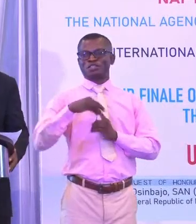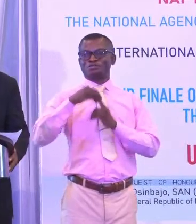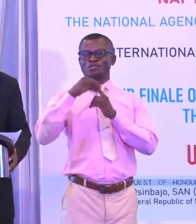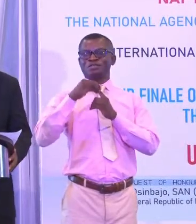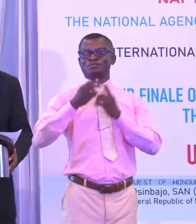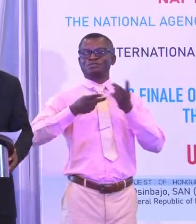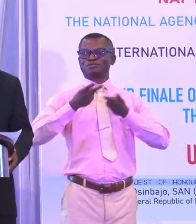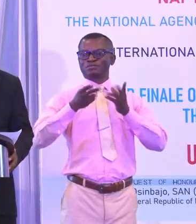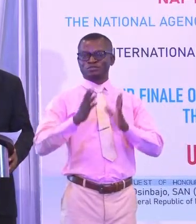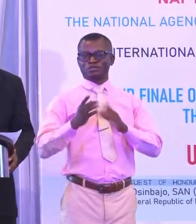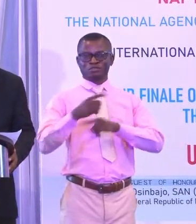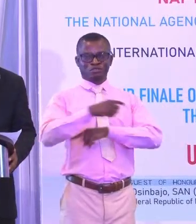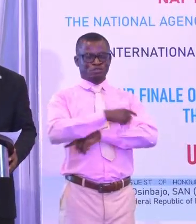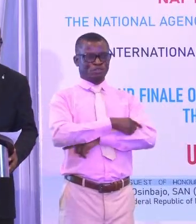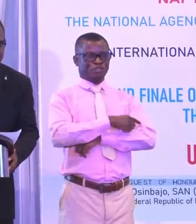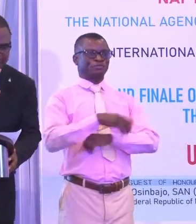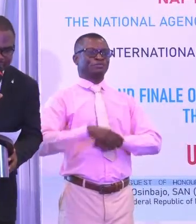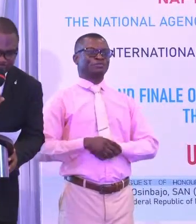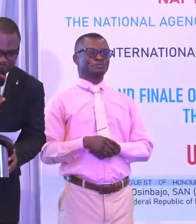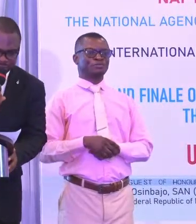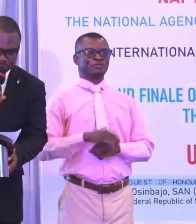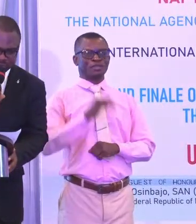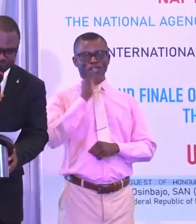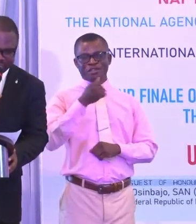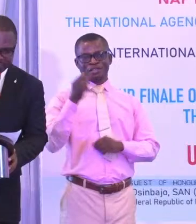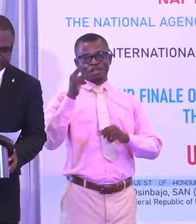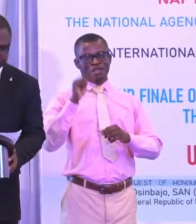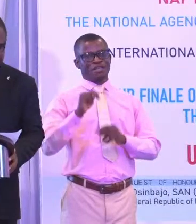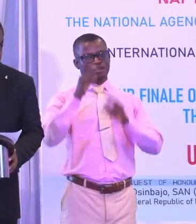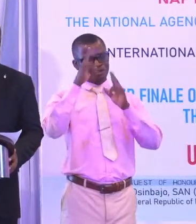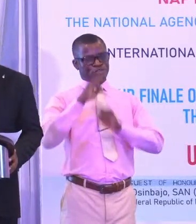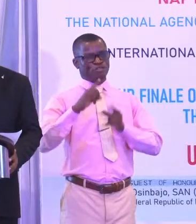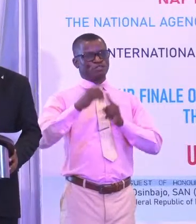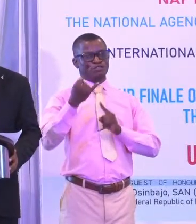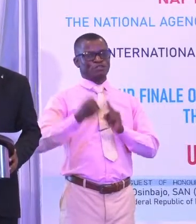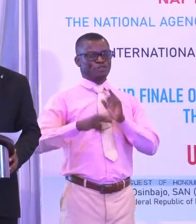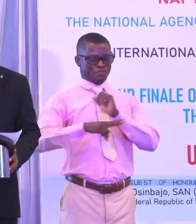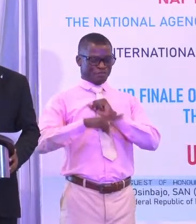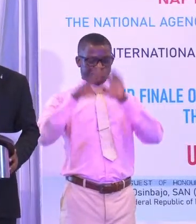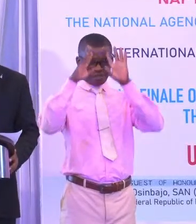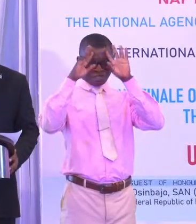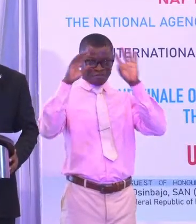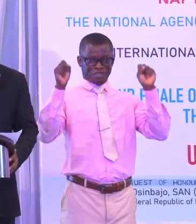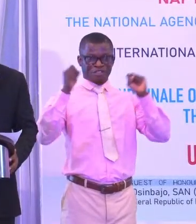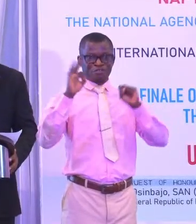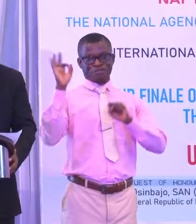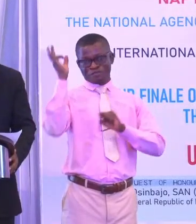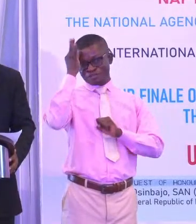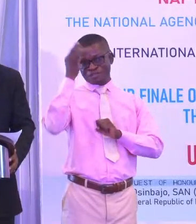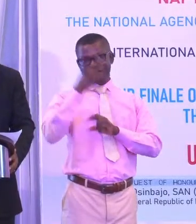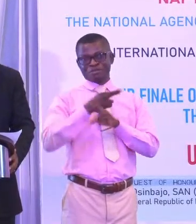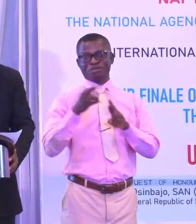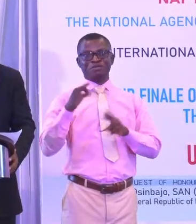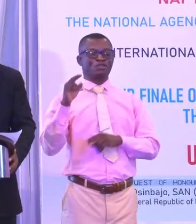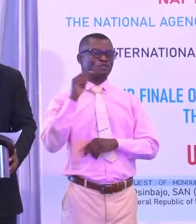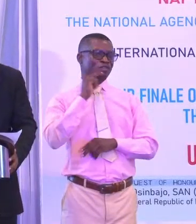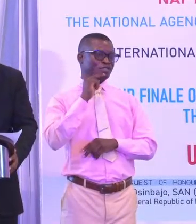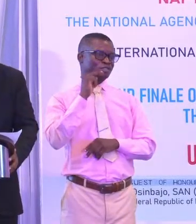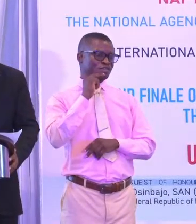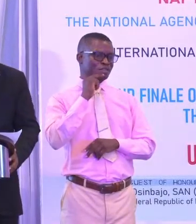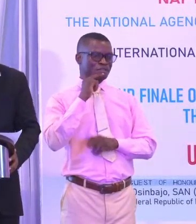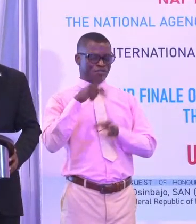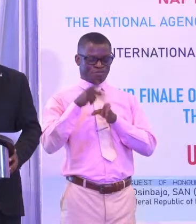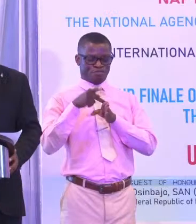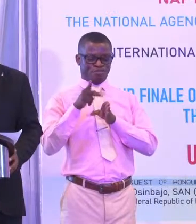honor. Today, it's an honor to invite the Vice President of the Federal Republic of Nigeria,